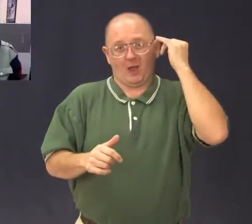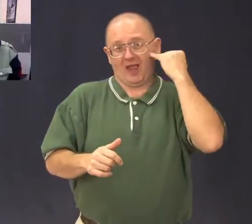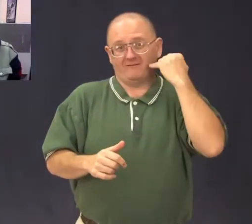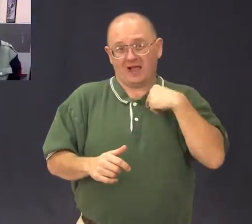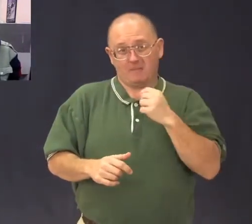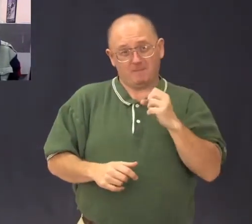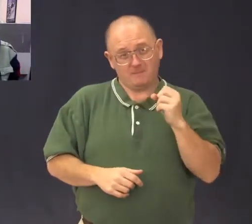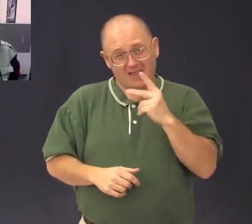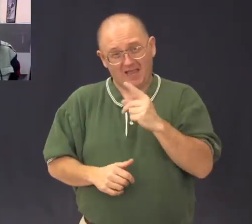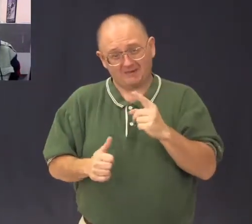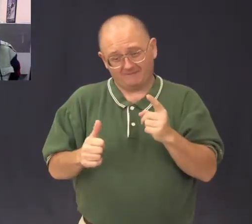it.